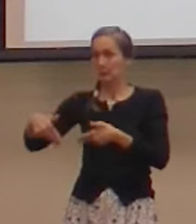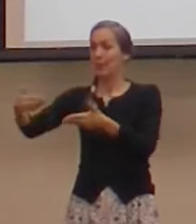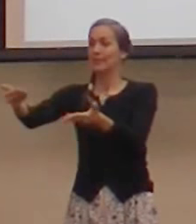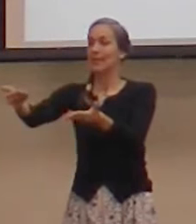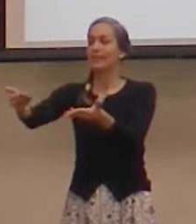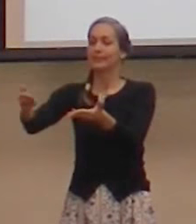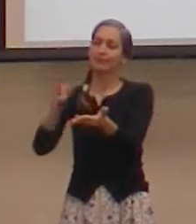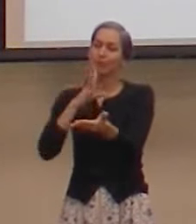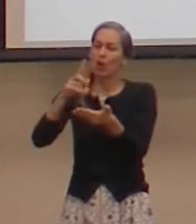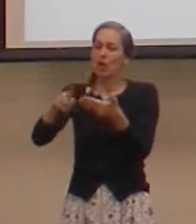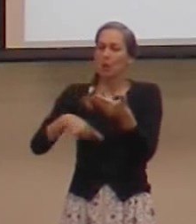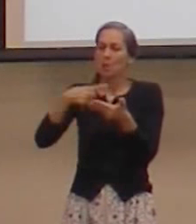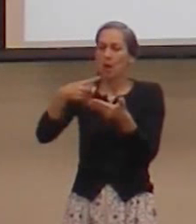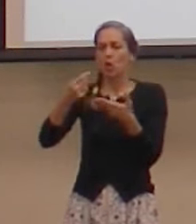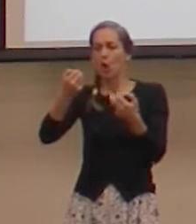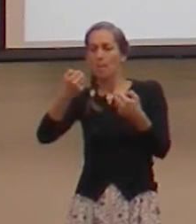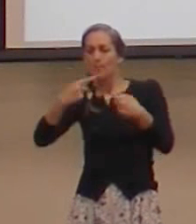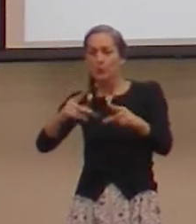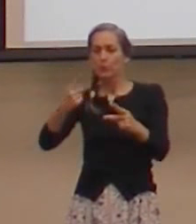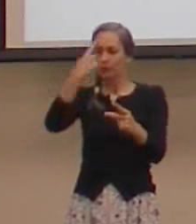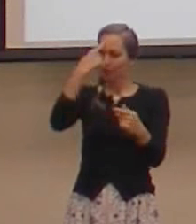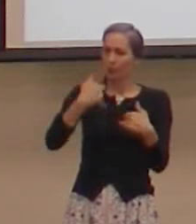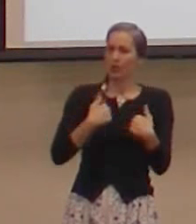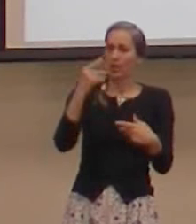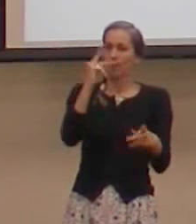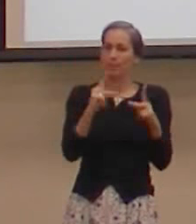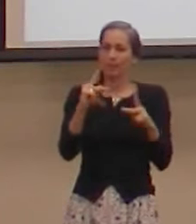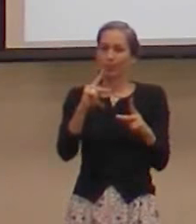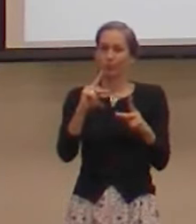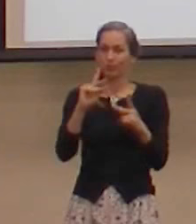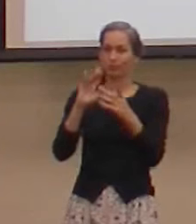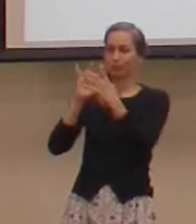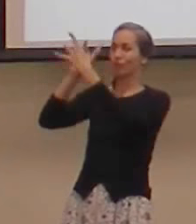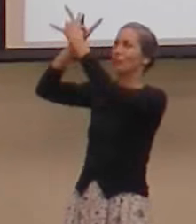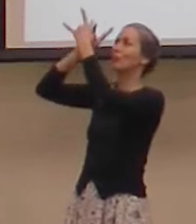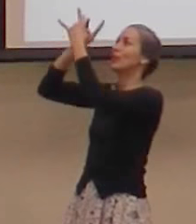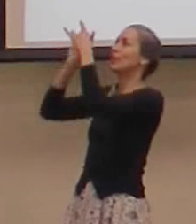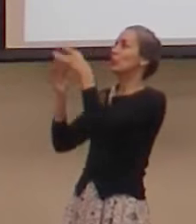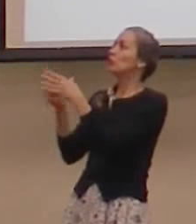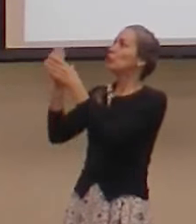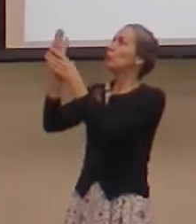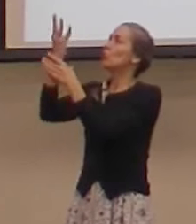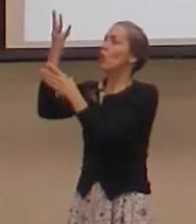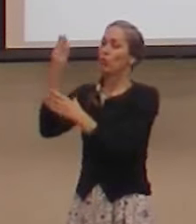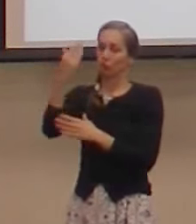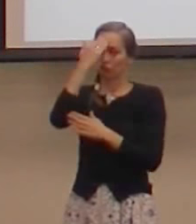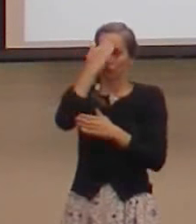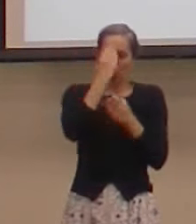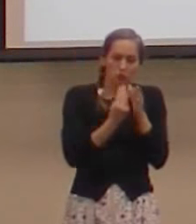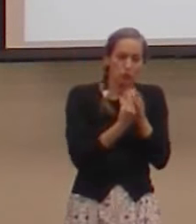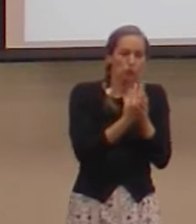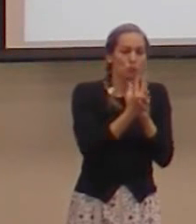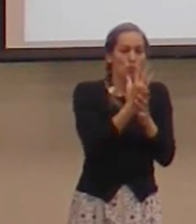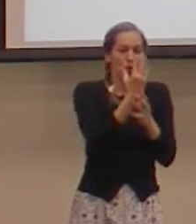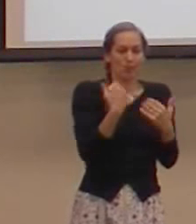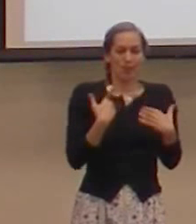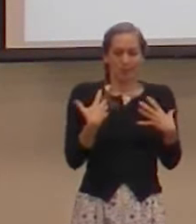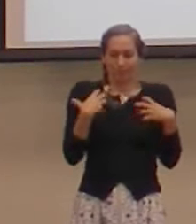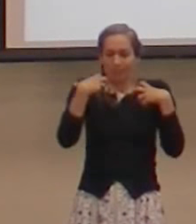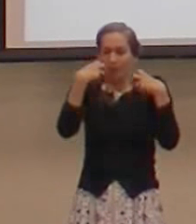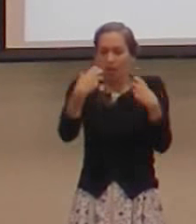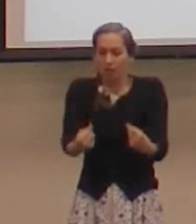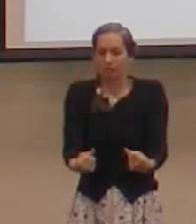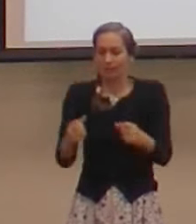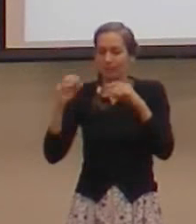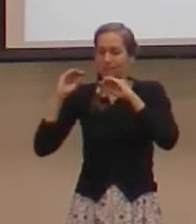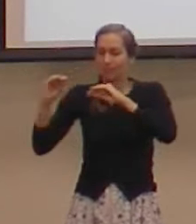talk about an opportunity for young people to grow in their relationship with God, to grow in their knowledge of the Bible, and to have confidence whenever they're